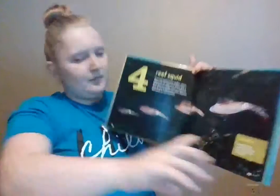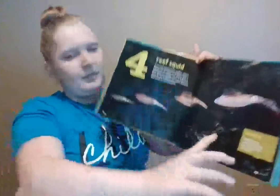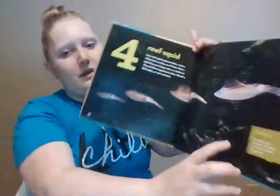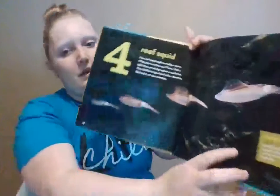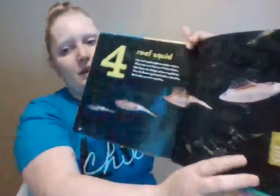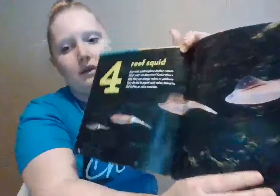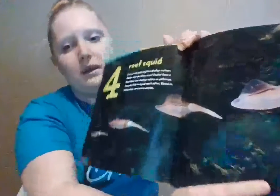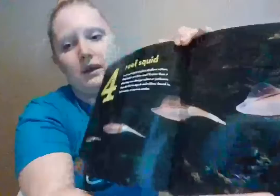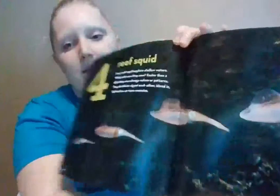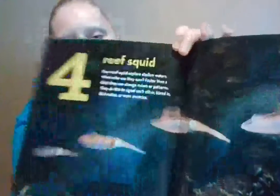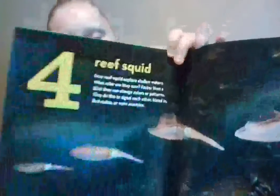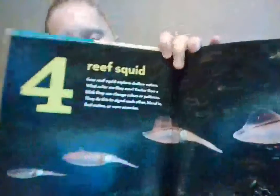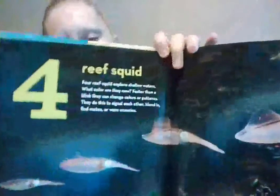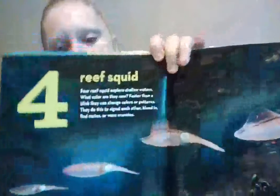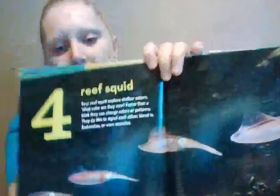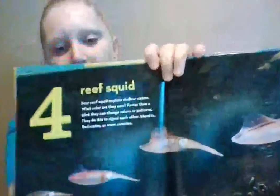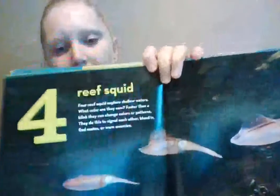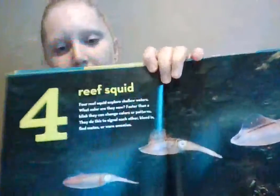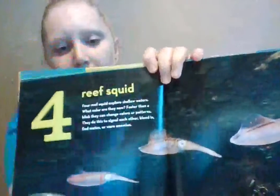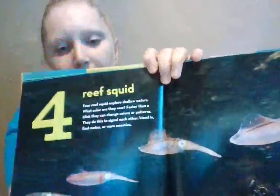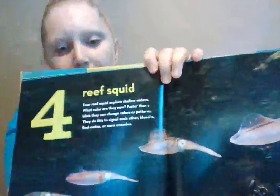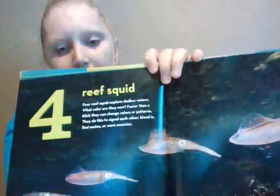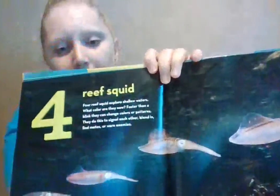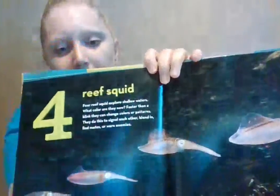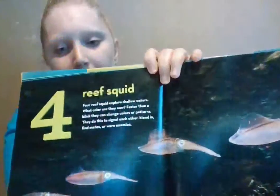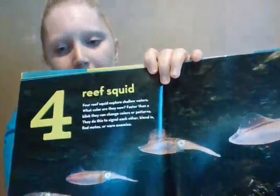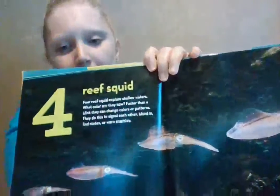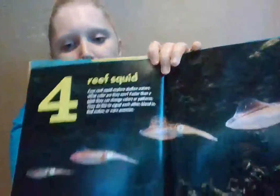So you can see the pretty picture of them.